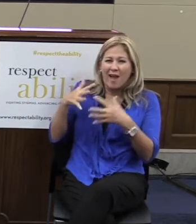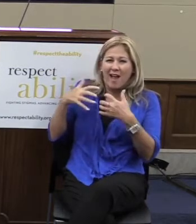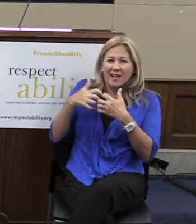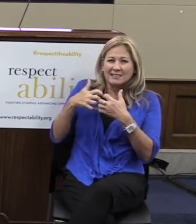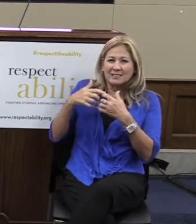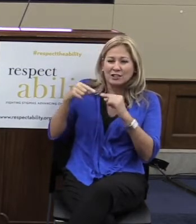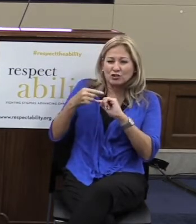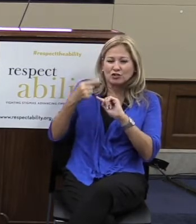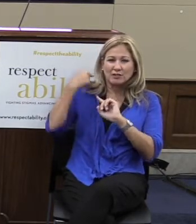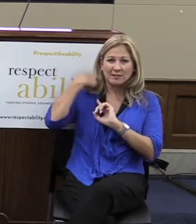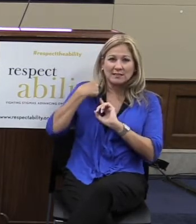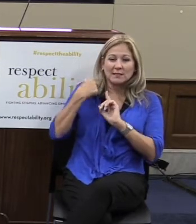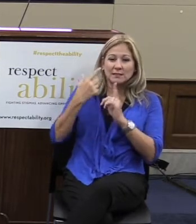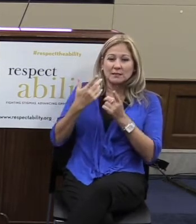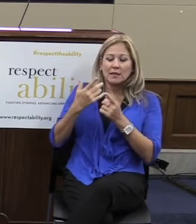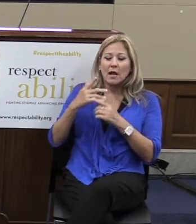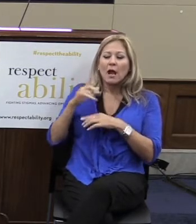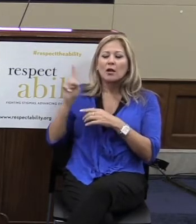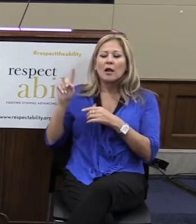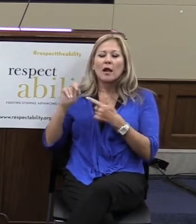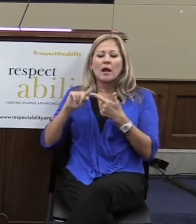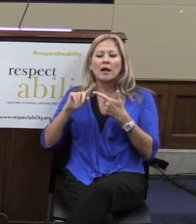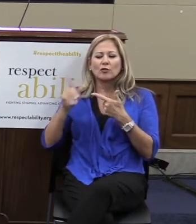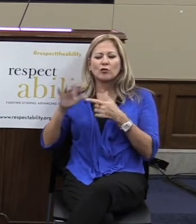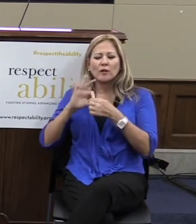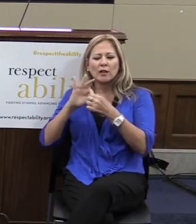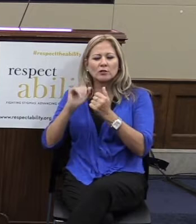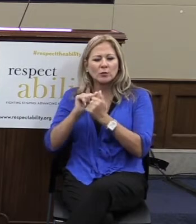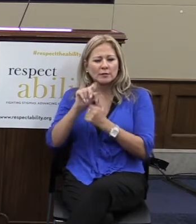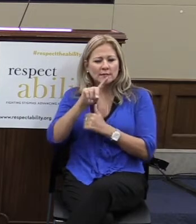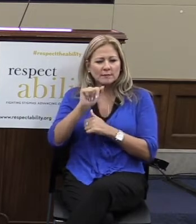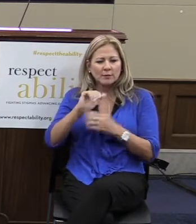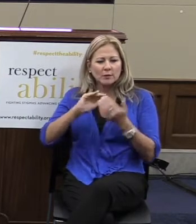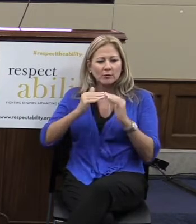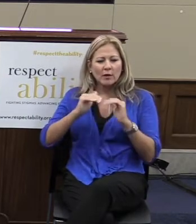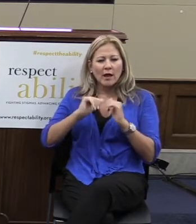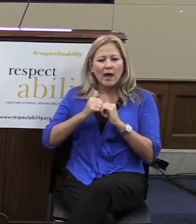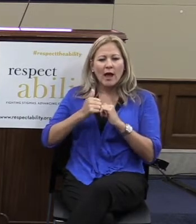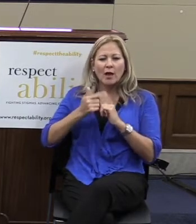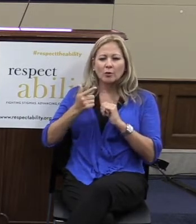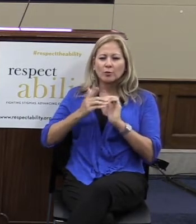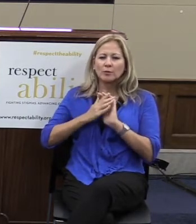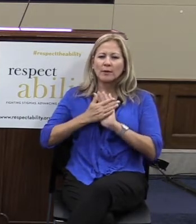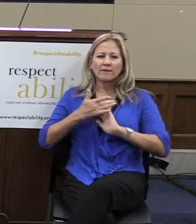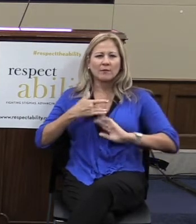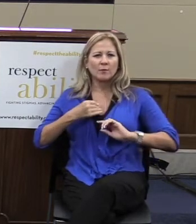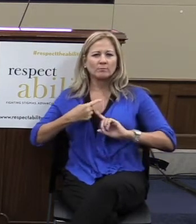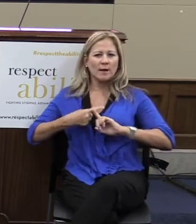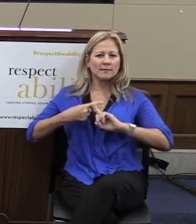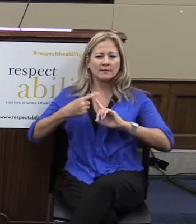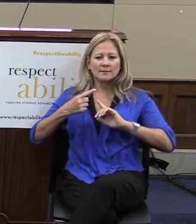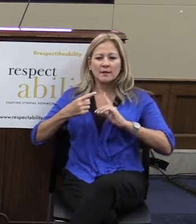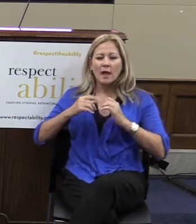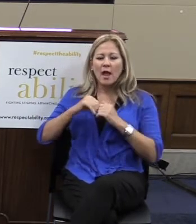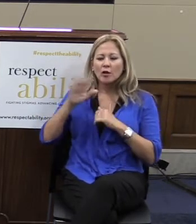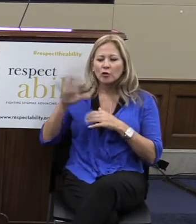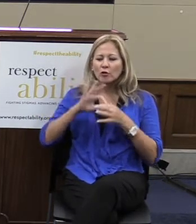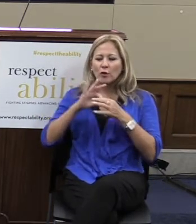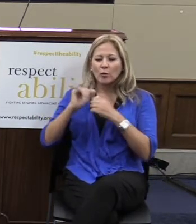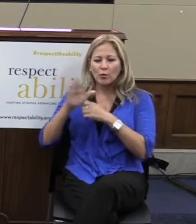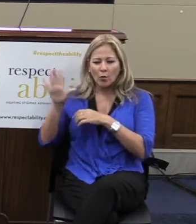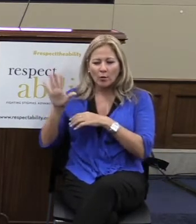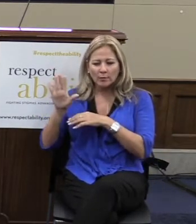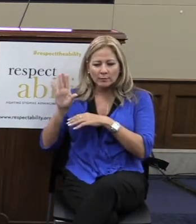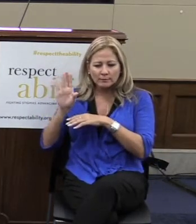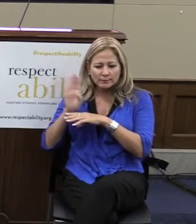One is your relations with the disability community, how you became to think of yourself positively, and secondly, your relations with Coca-Cola, how